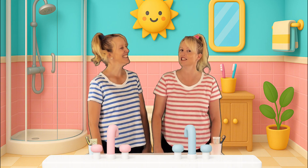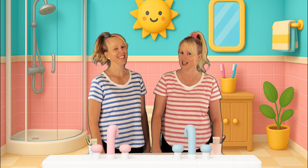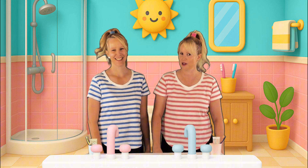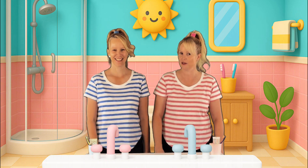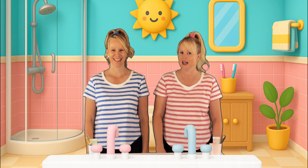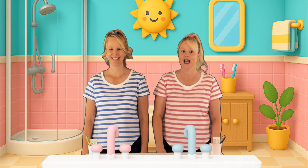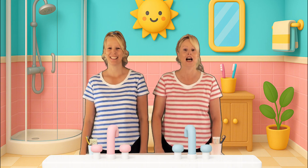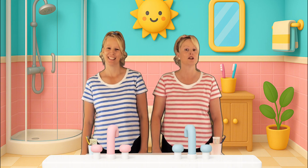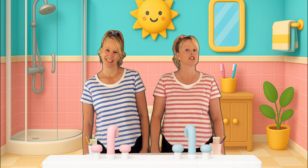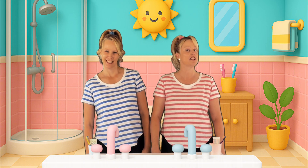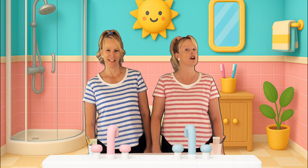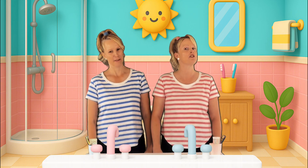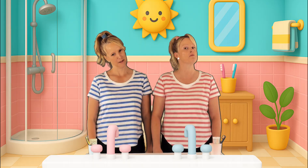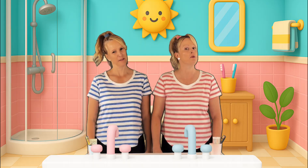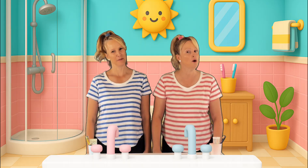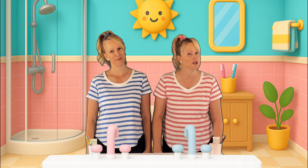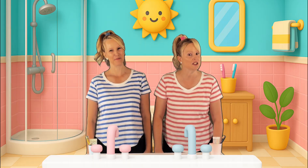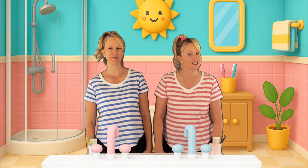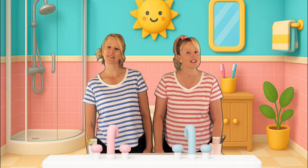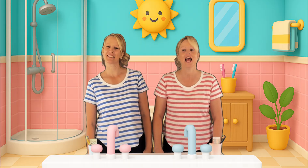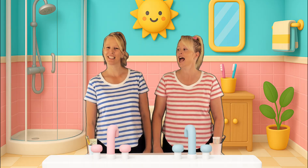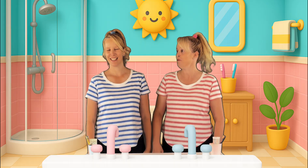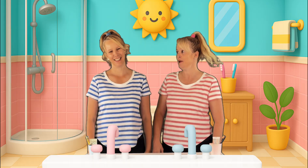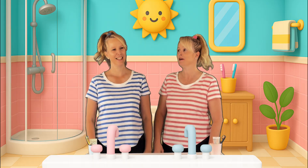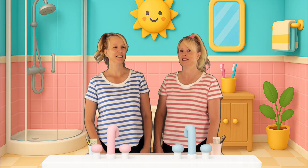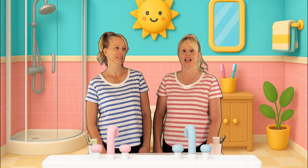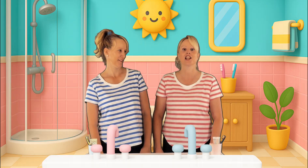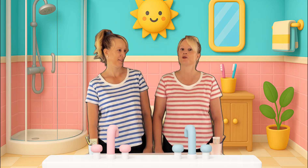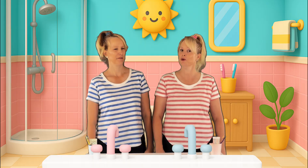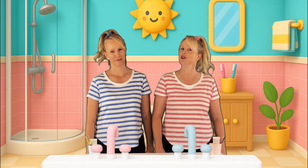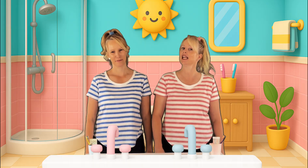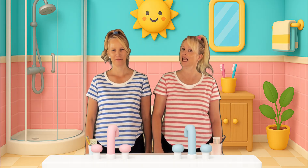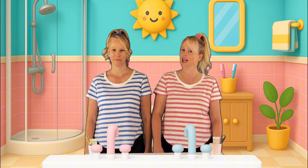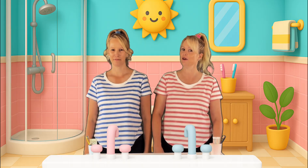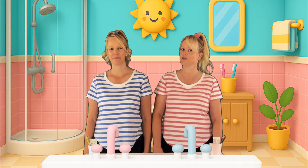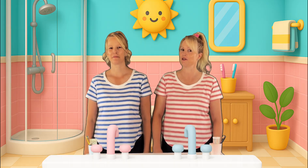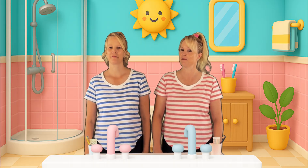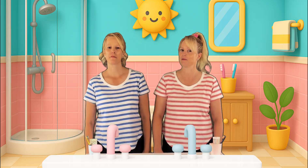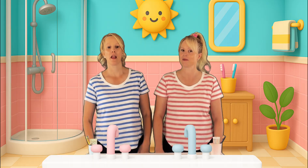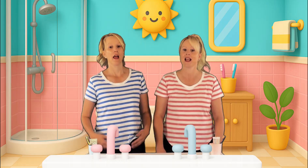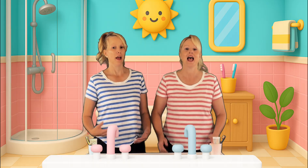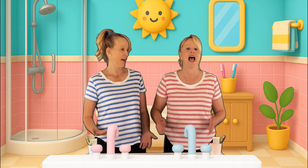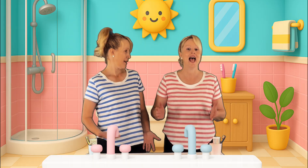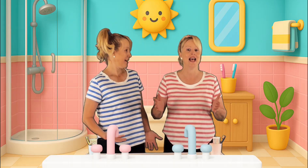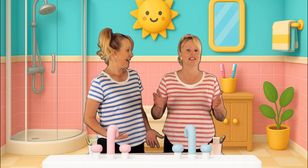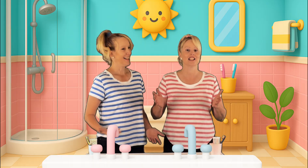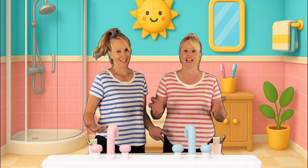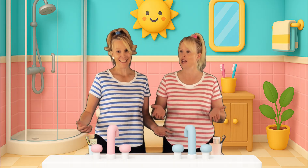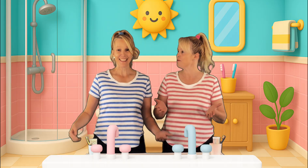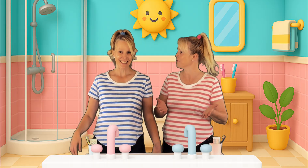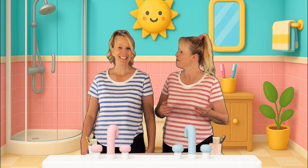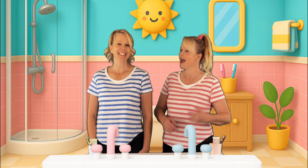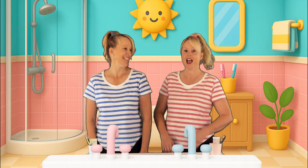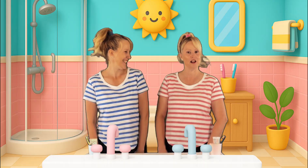teeth. Our teeth are important and we must take good care of them and keep them